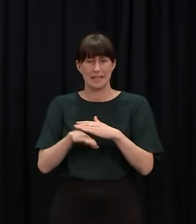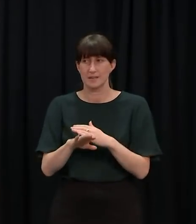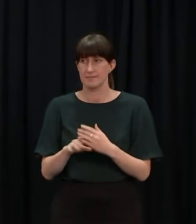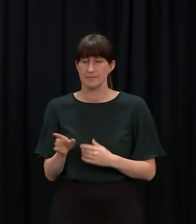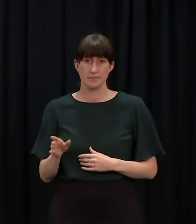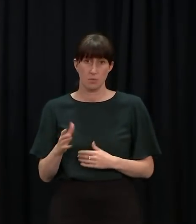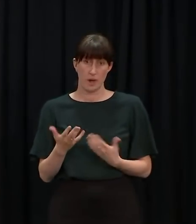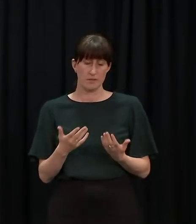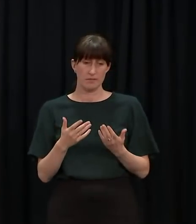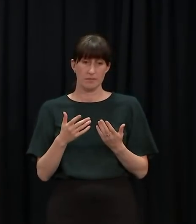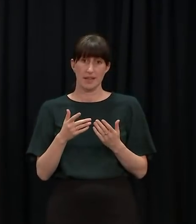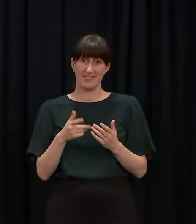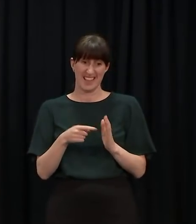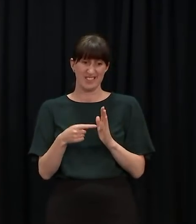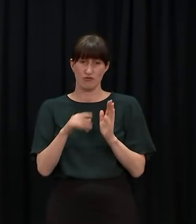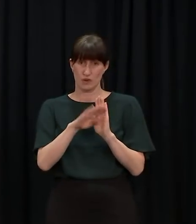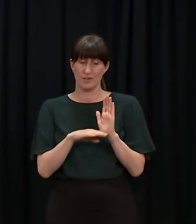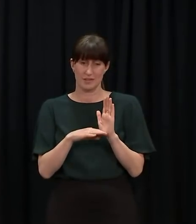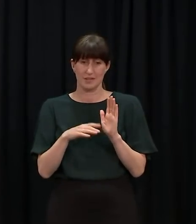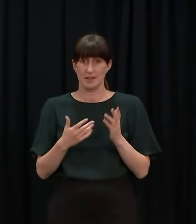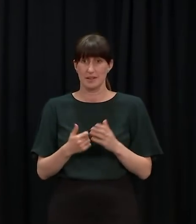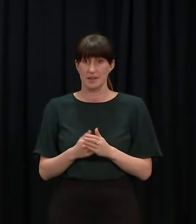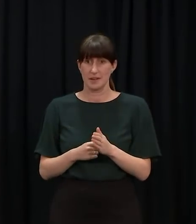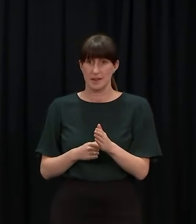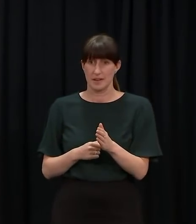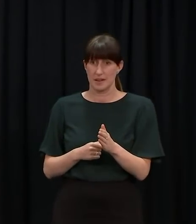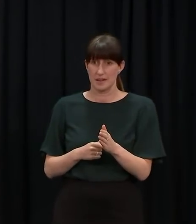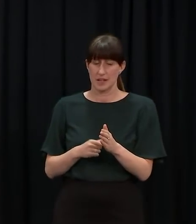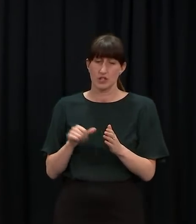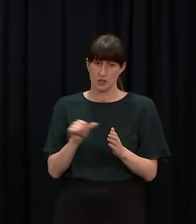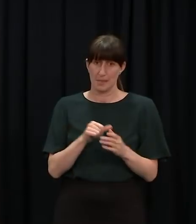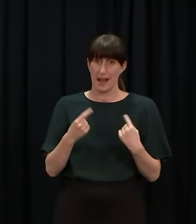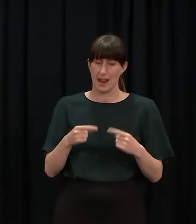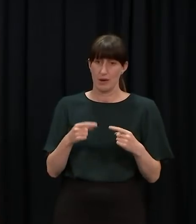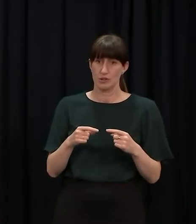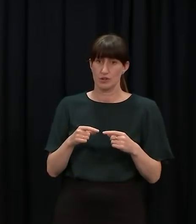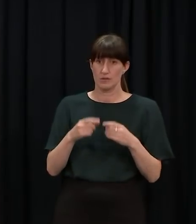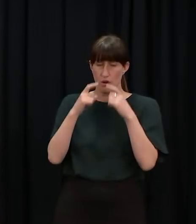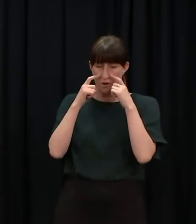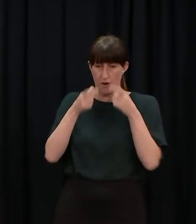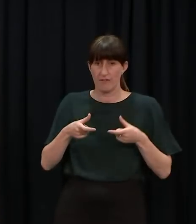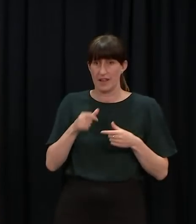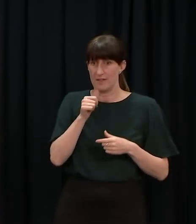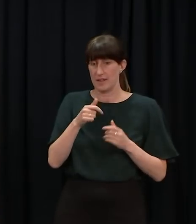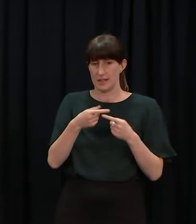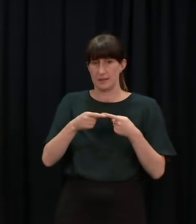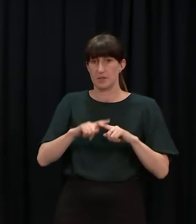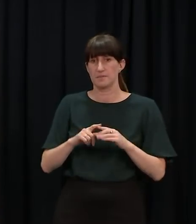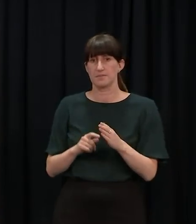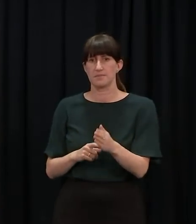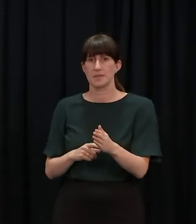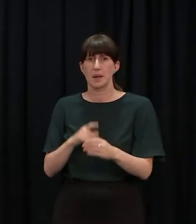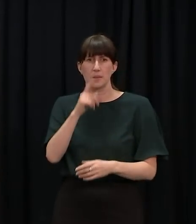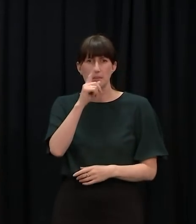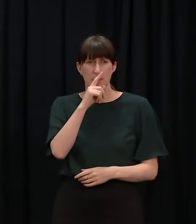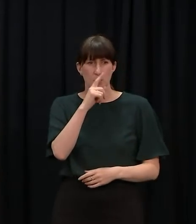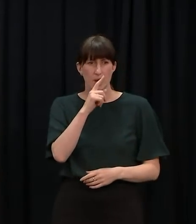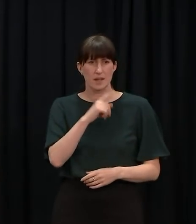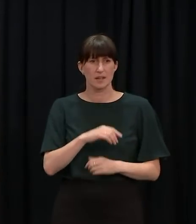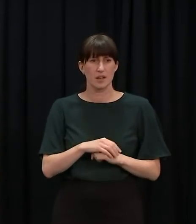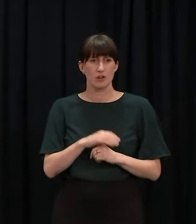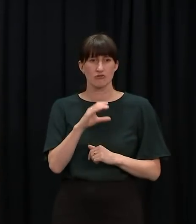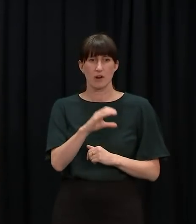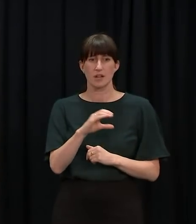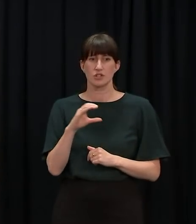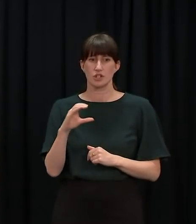two, we've heard from businesses, particularly in Christchurch, who are finding it tough operating at level two and calling for more certainty. Will you offer that to them?